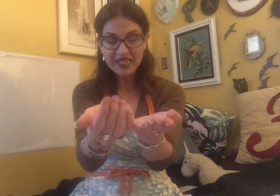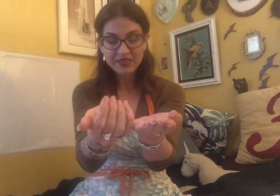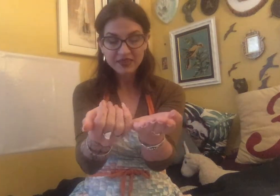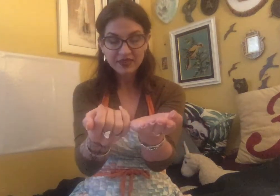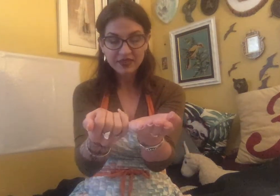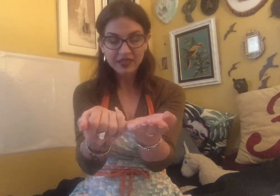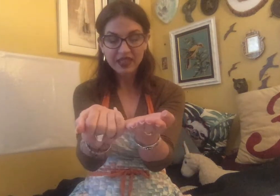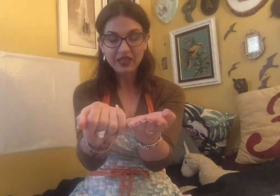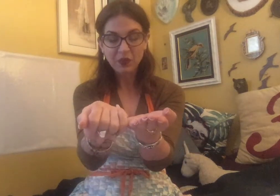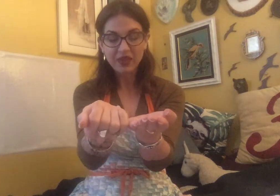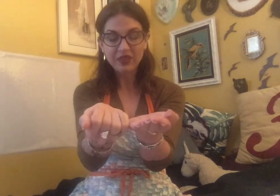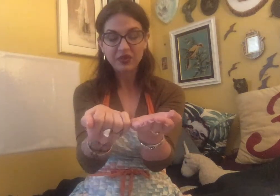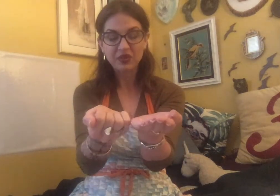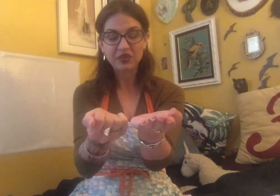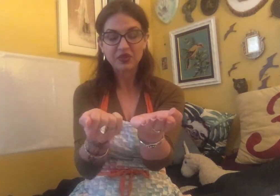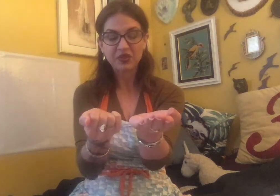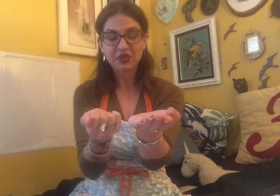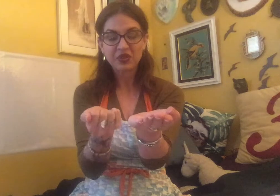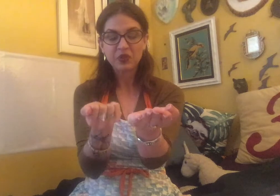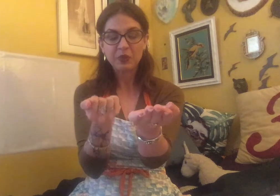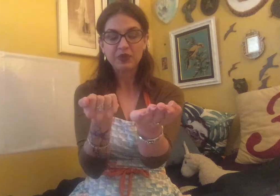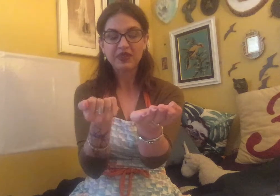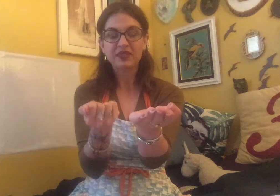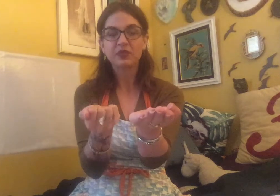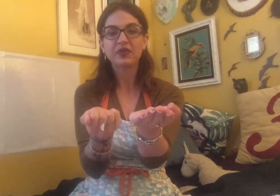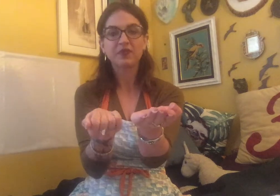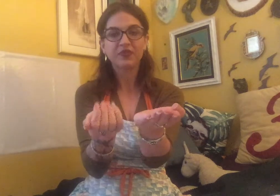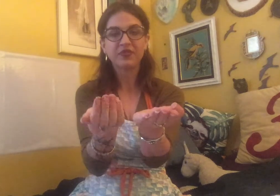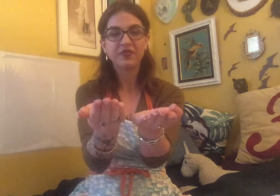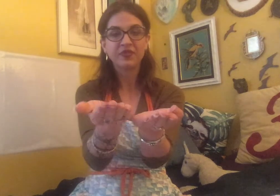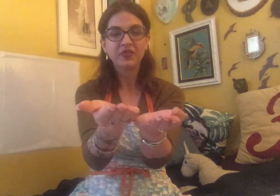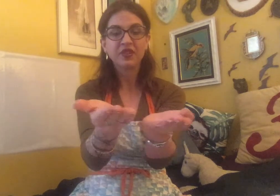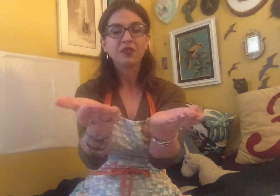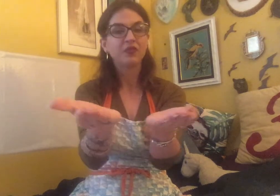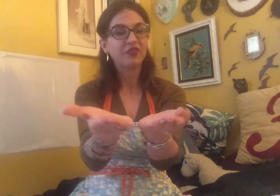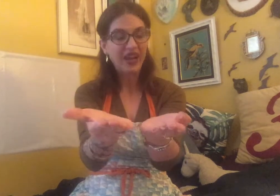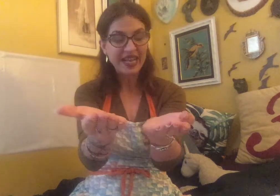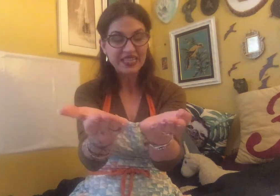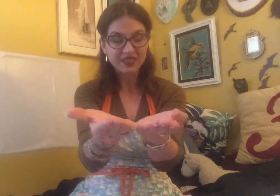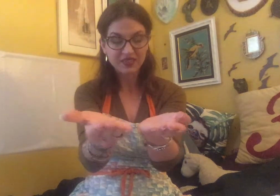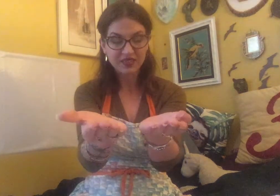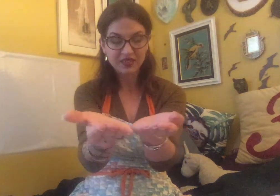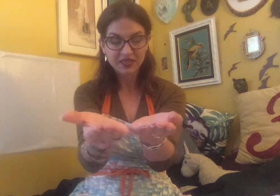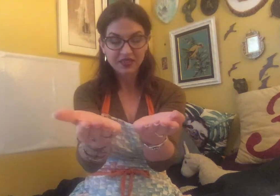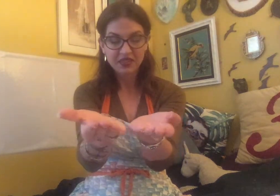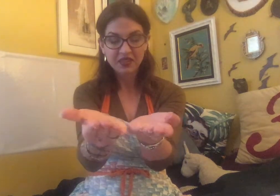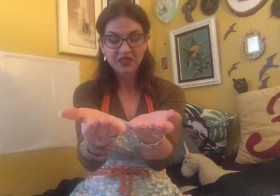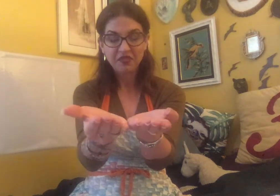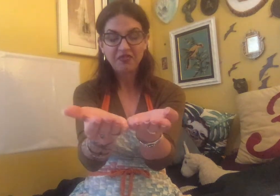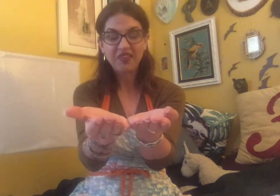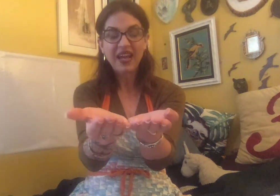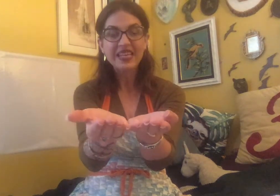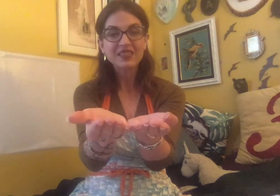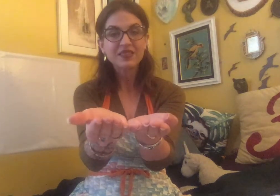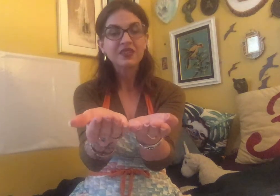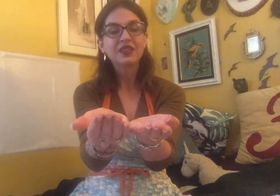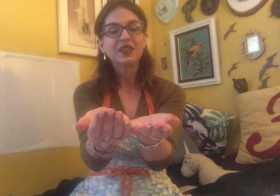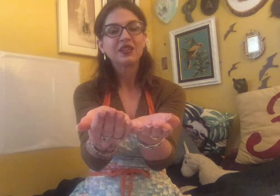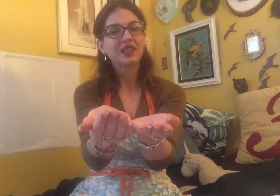Rice, take away the replace it with vice. Vice, take